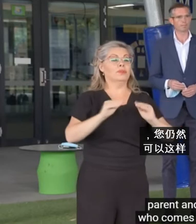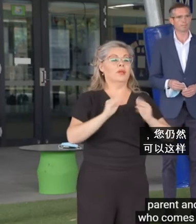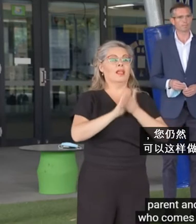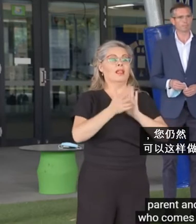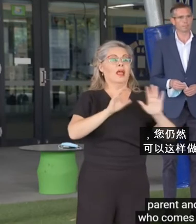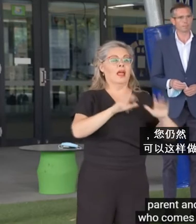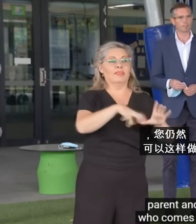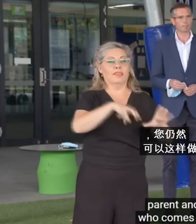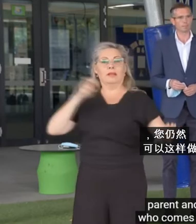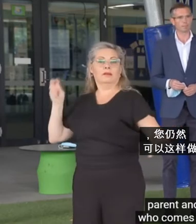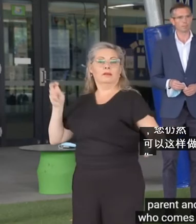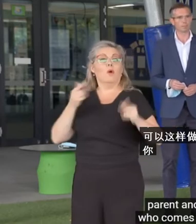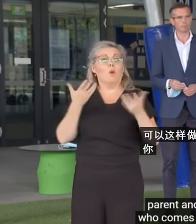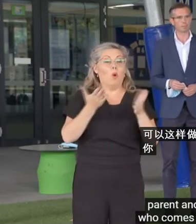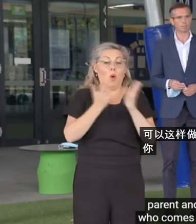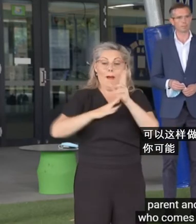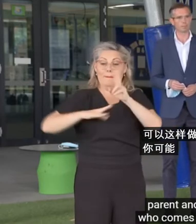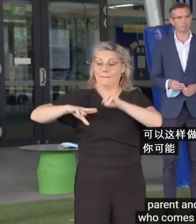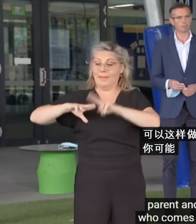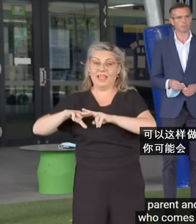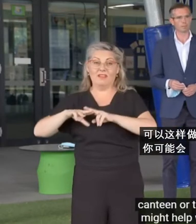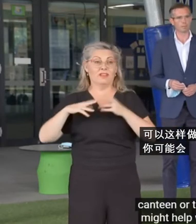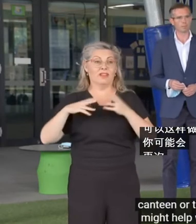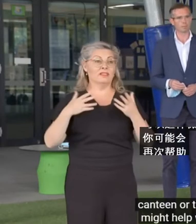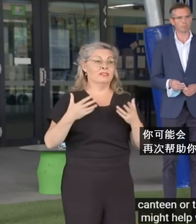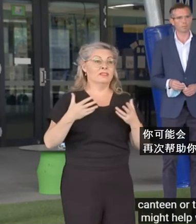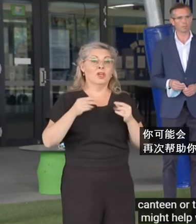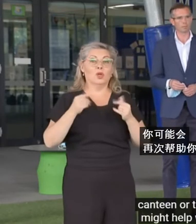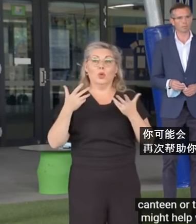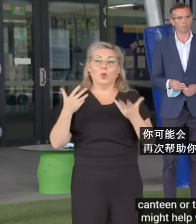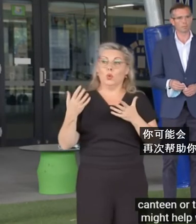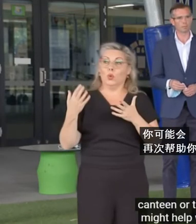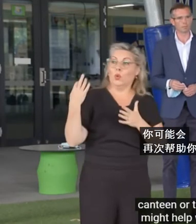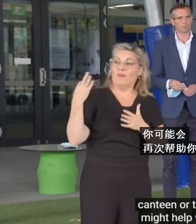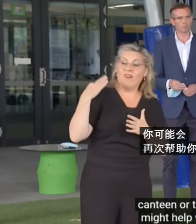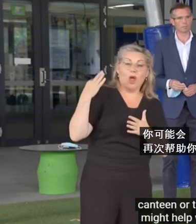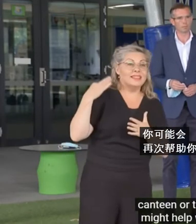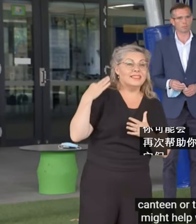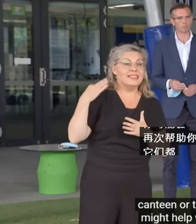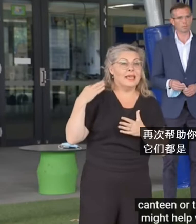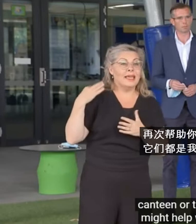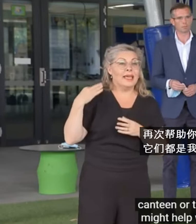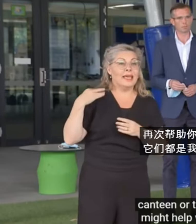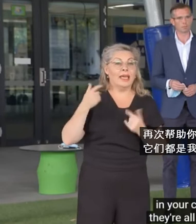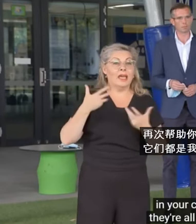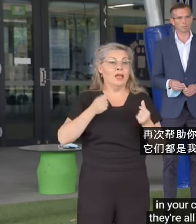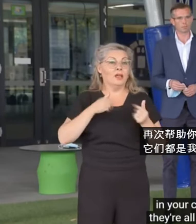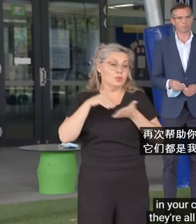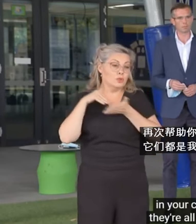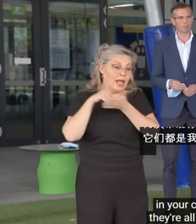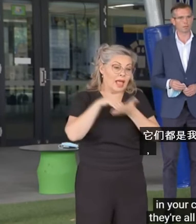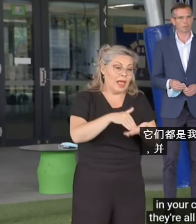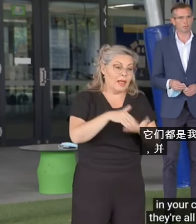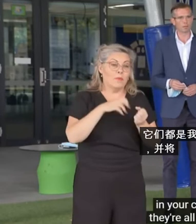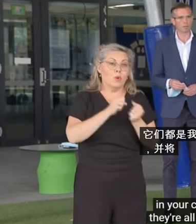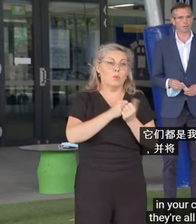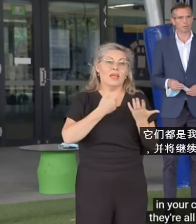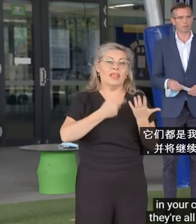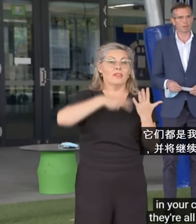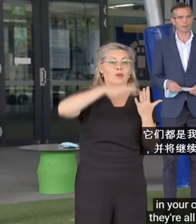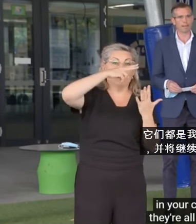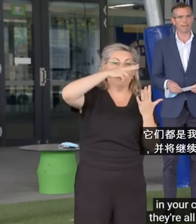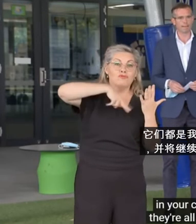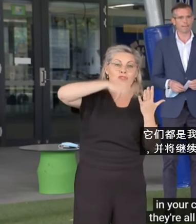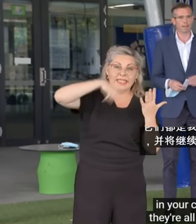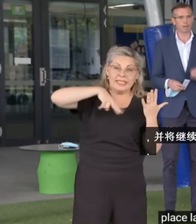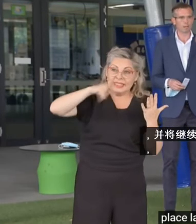and helps with the canteen or the uniform shop, you might help with a reading group in your child's class. Again, they're all settings we had in place last term.